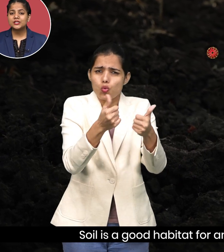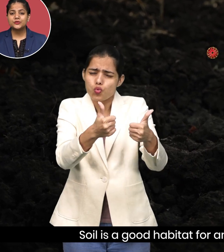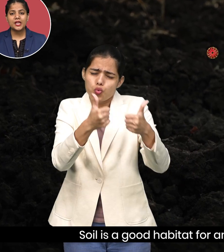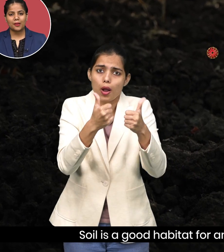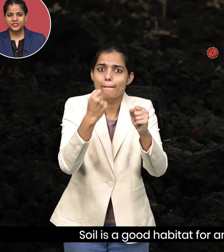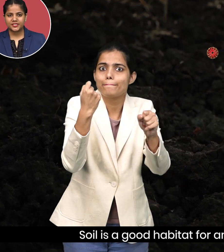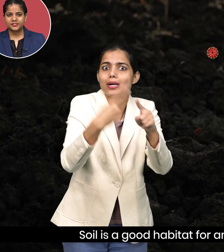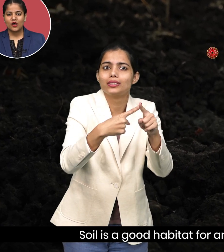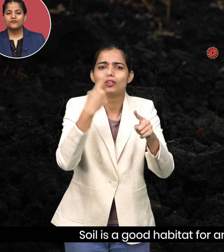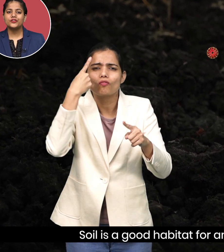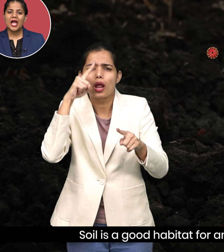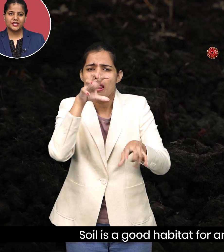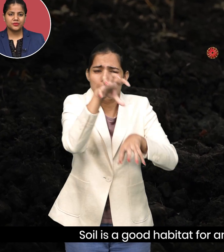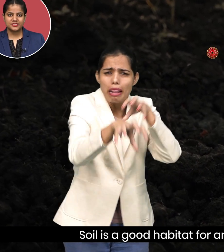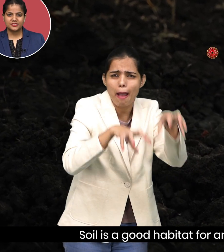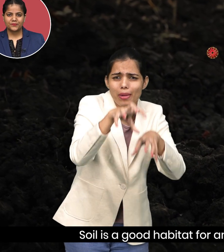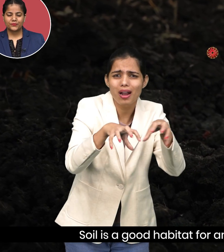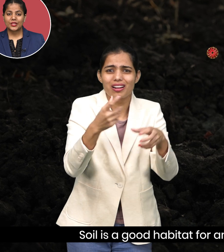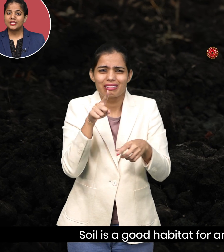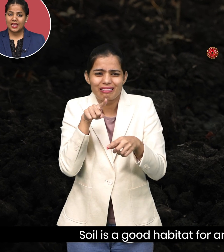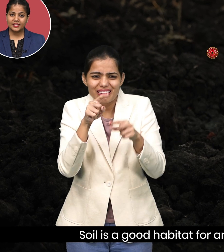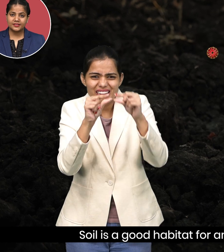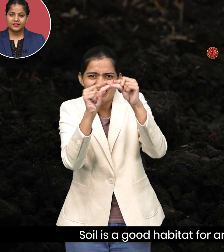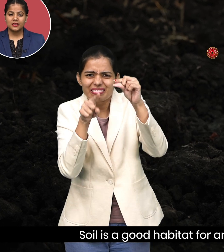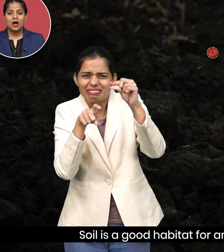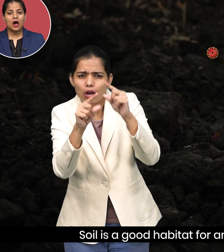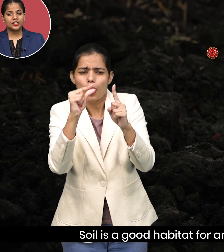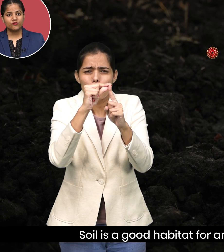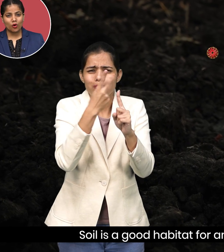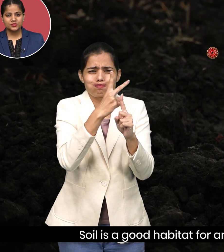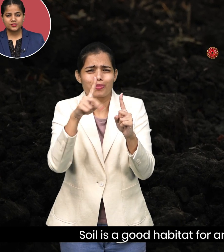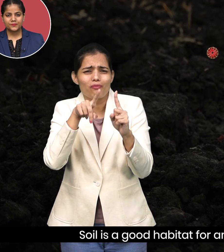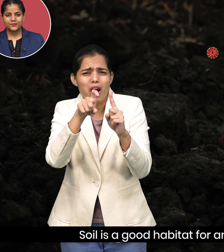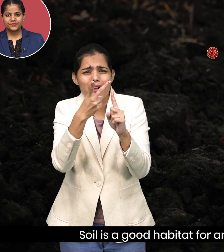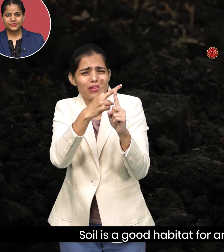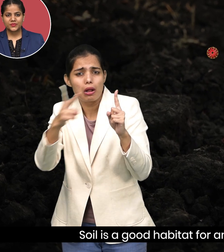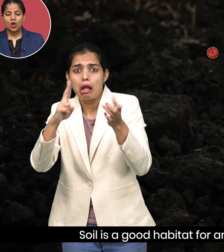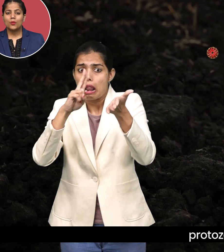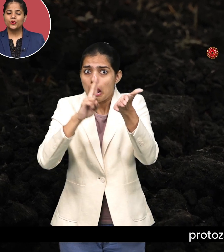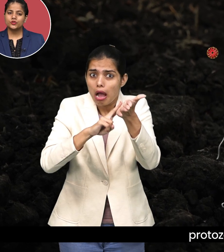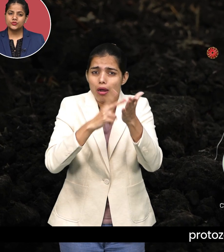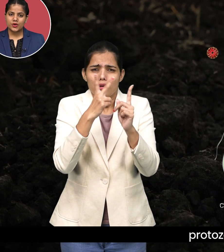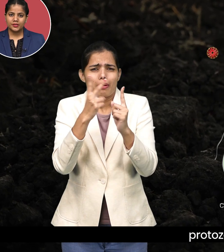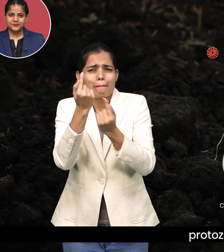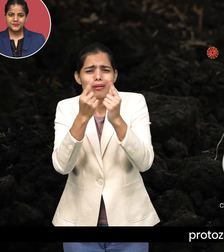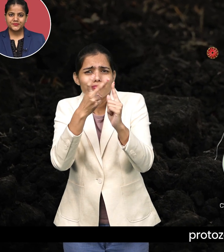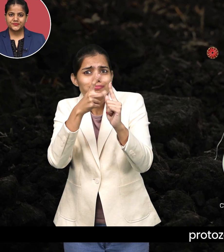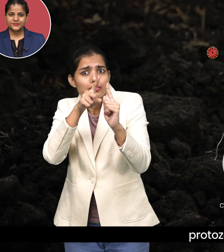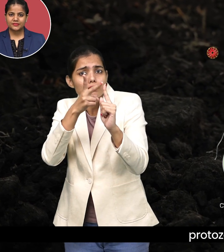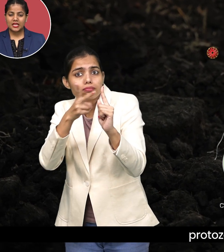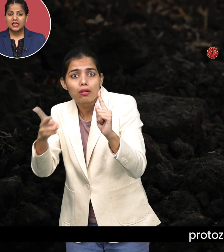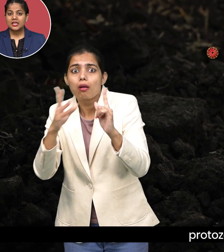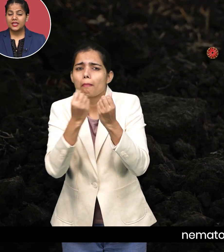Soil is a good habitat for animals like earthworms, protozoa,